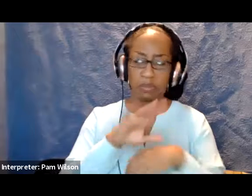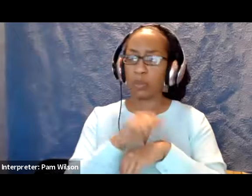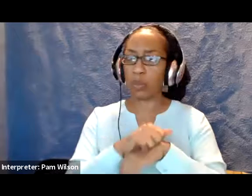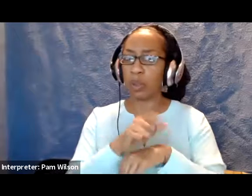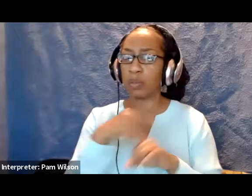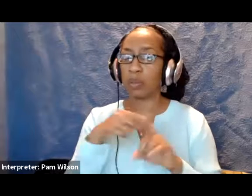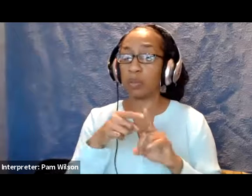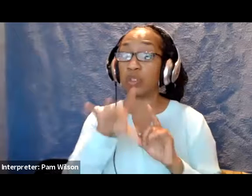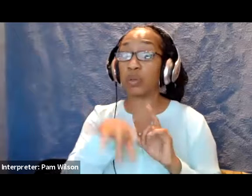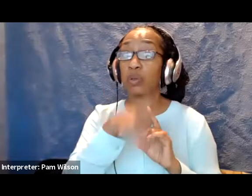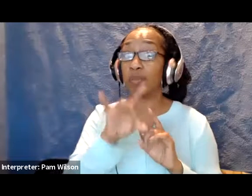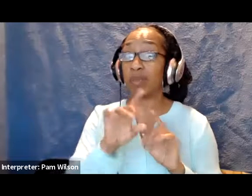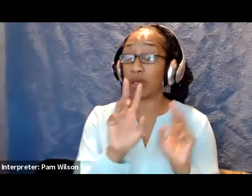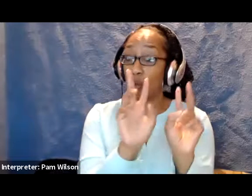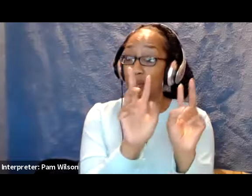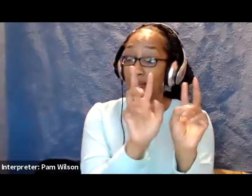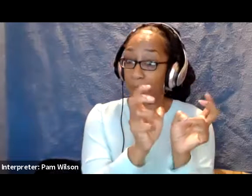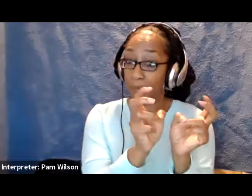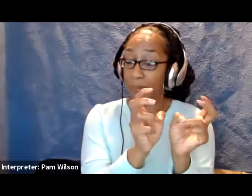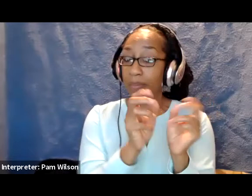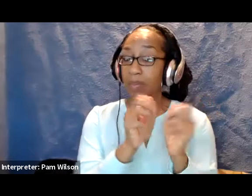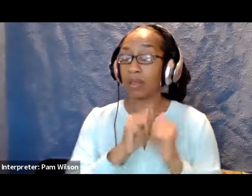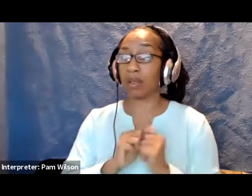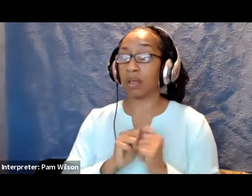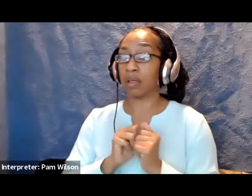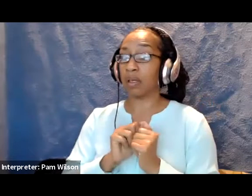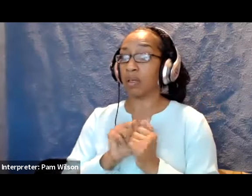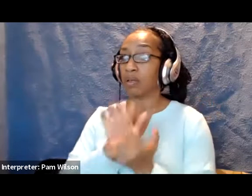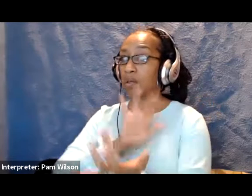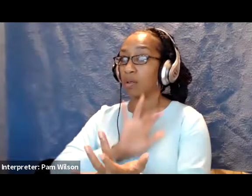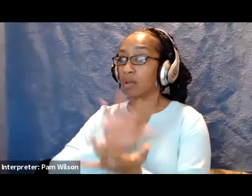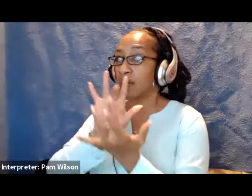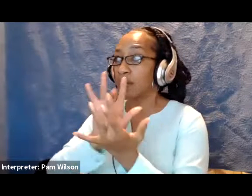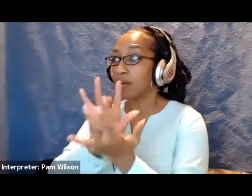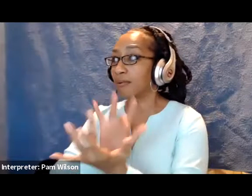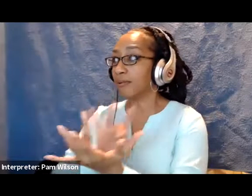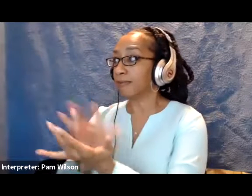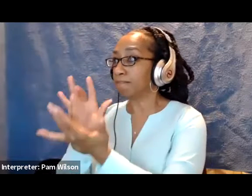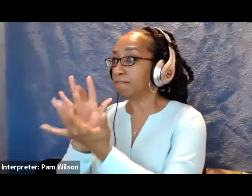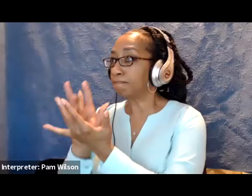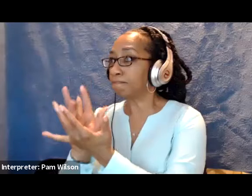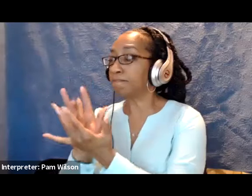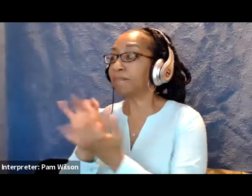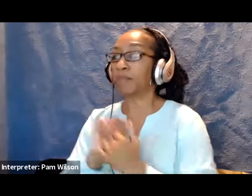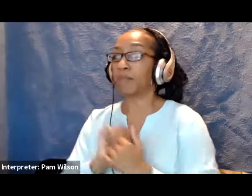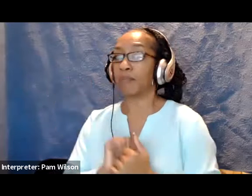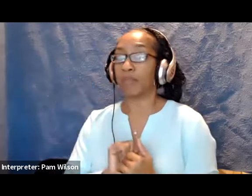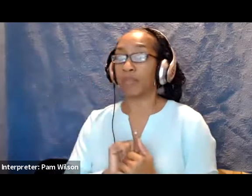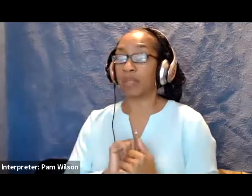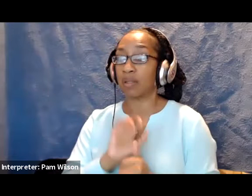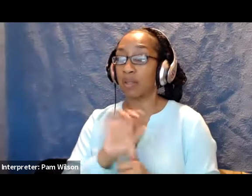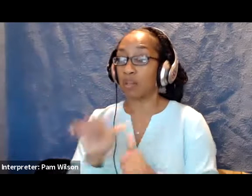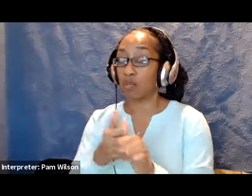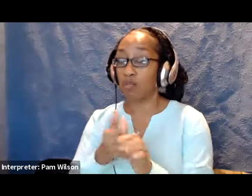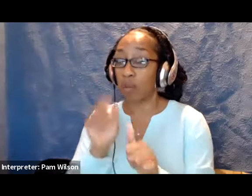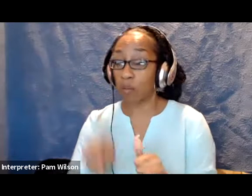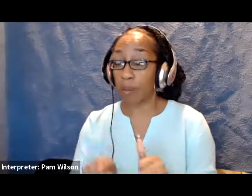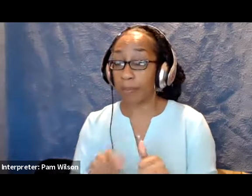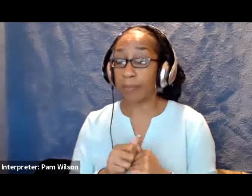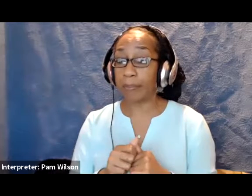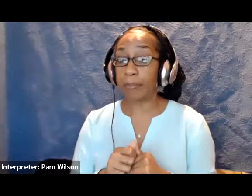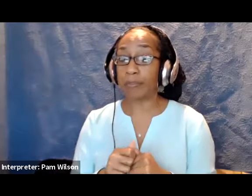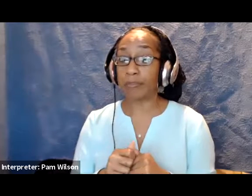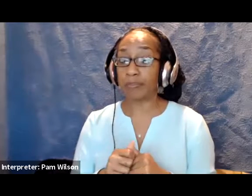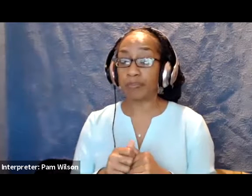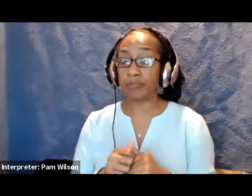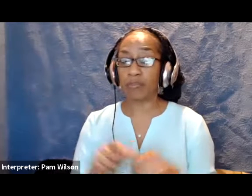your theme, you initiate contact, you follow up, you make sure that you get an